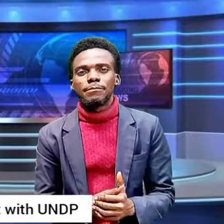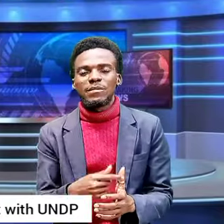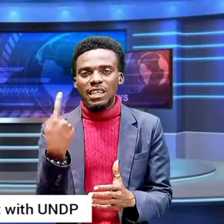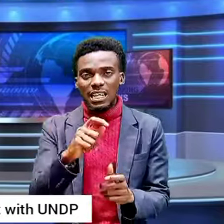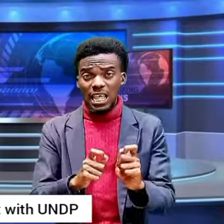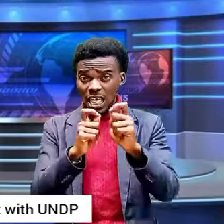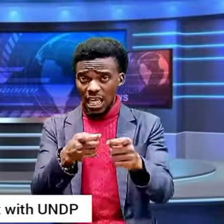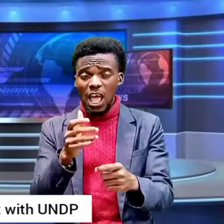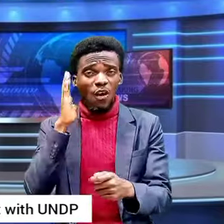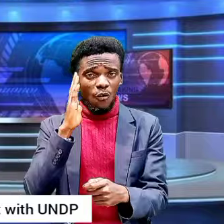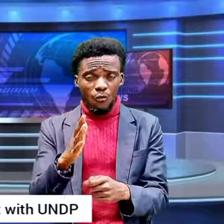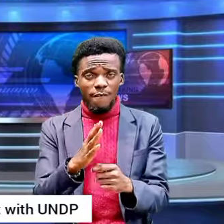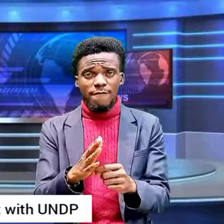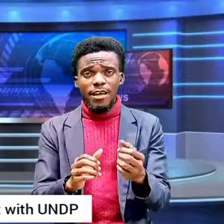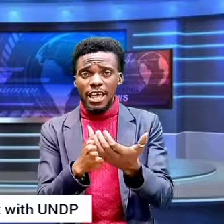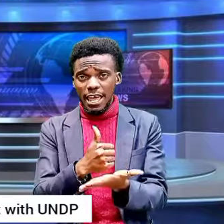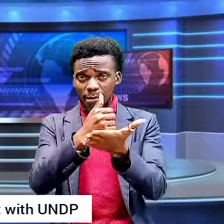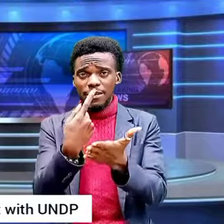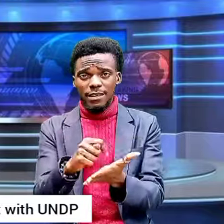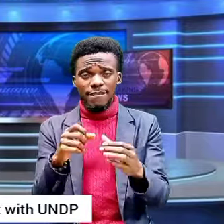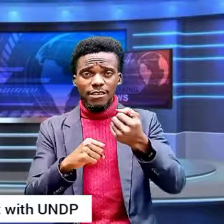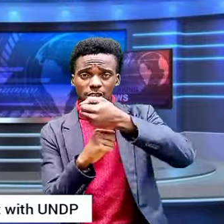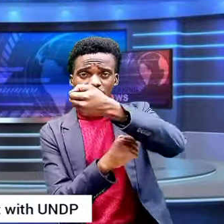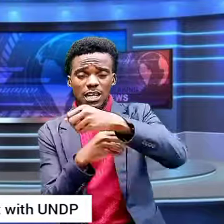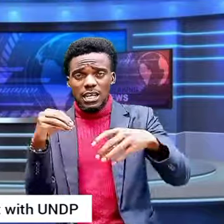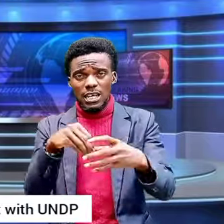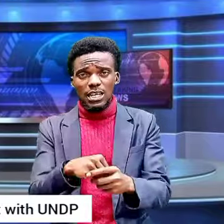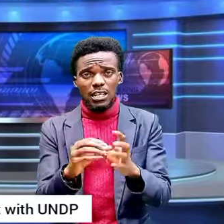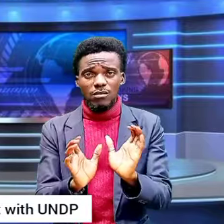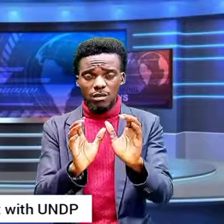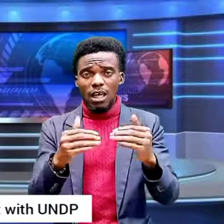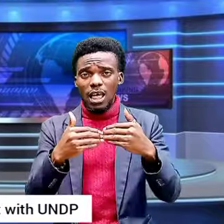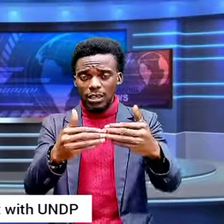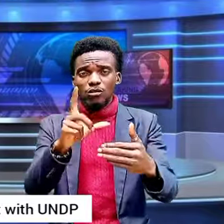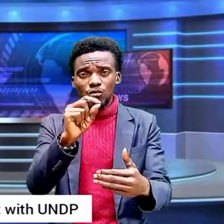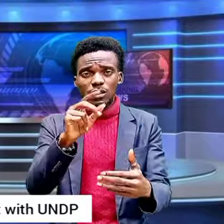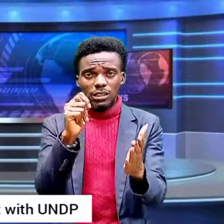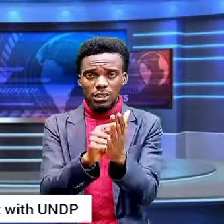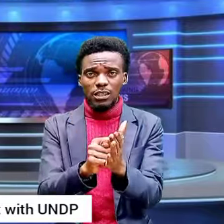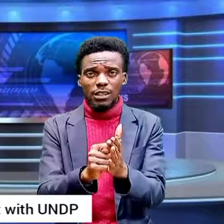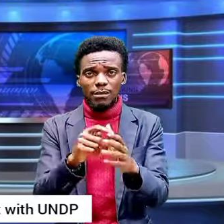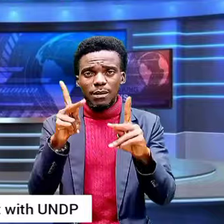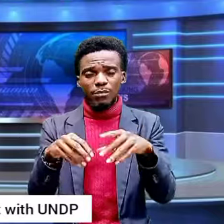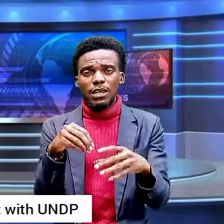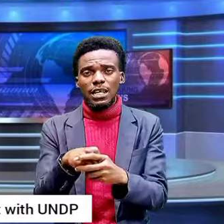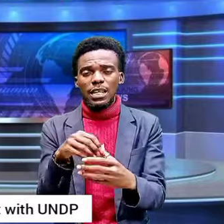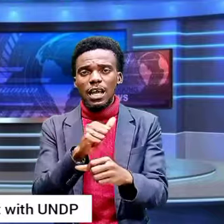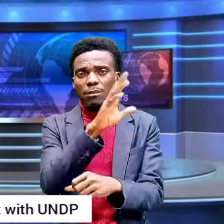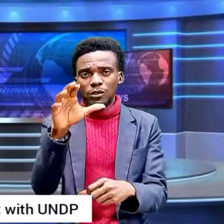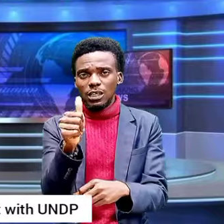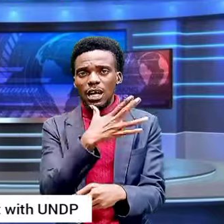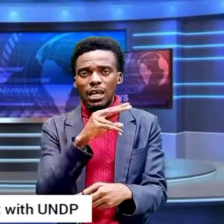The grant will facilitate the foundation in enlightening 20,000 citizens in Abuja and Kaduna states, mostly persons